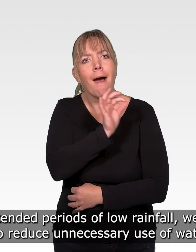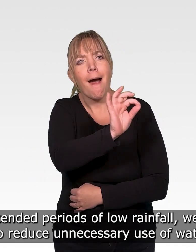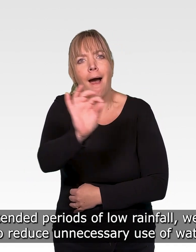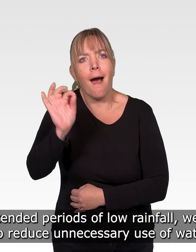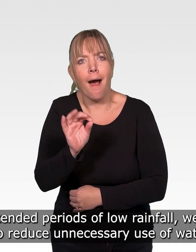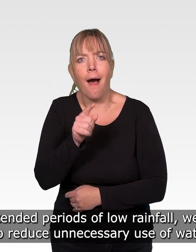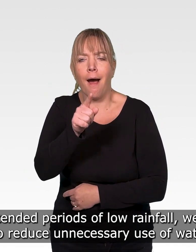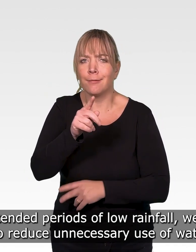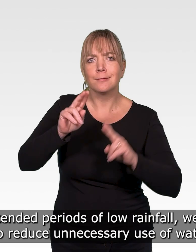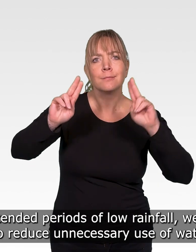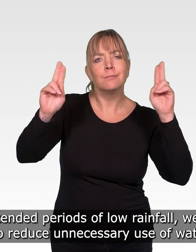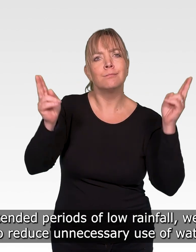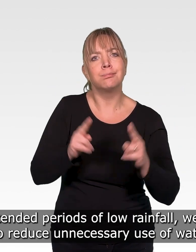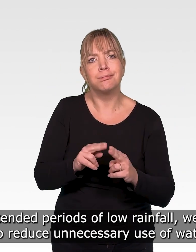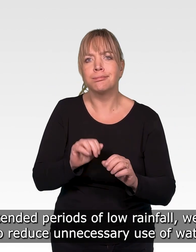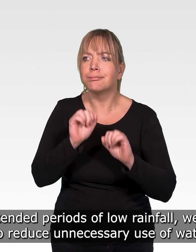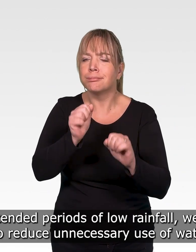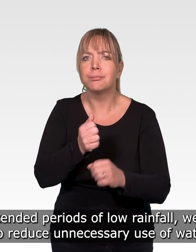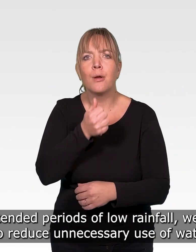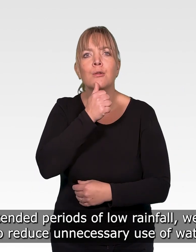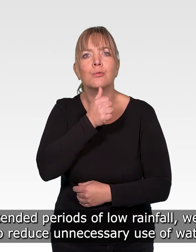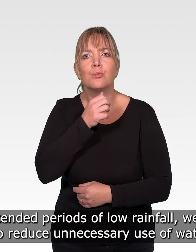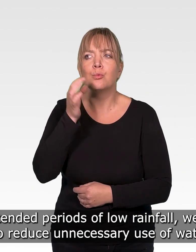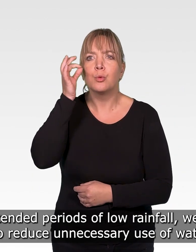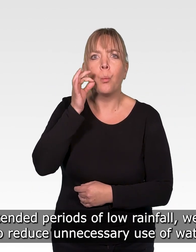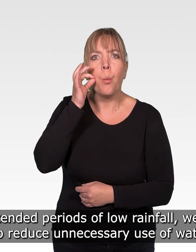we may be asked to reduce unnecessary use of water.